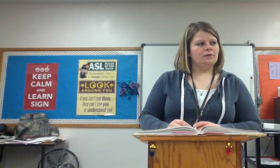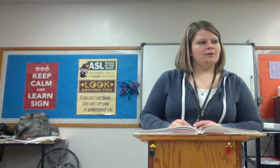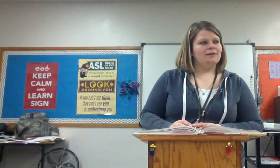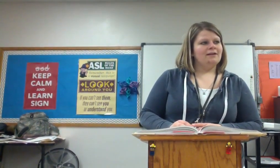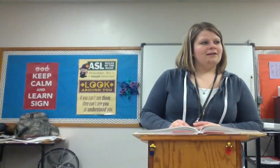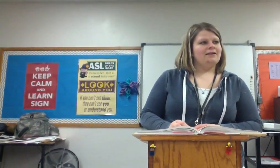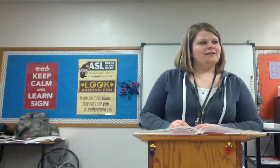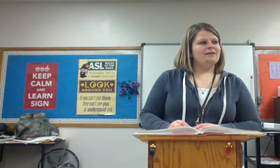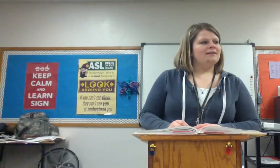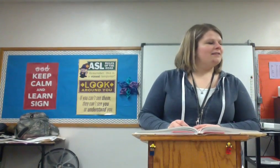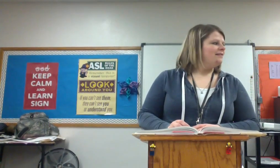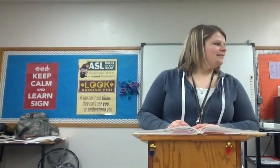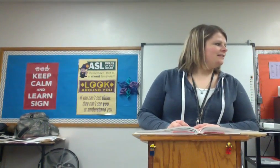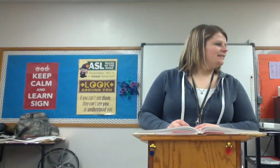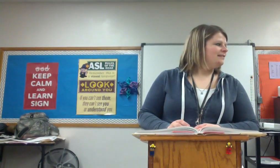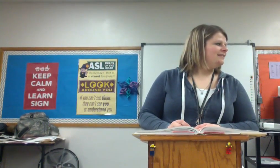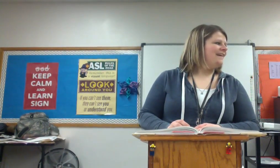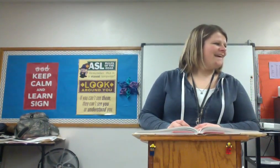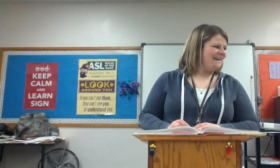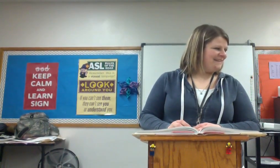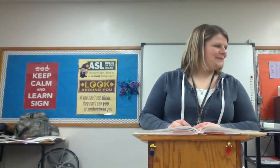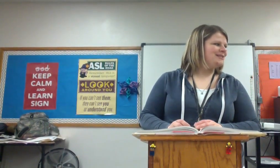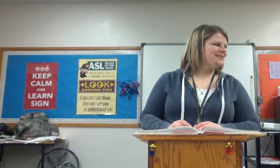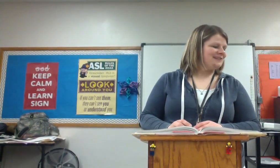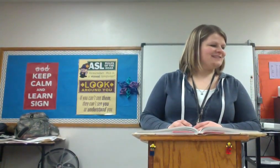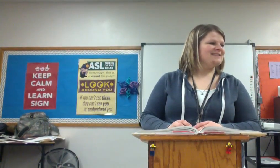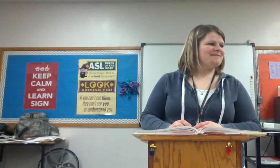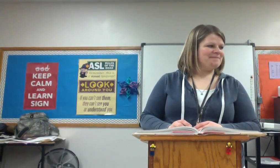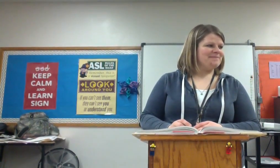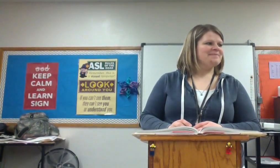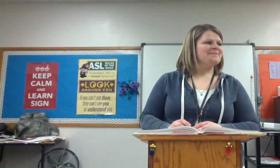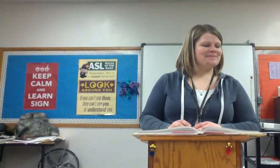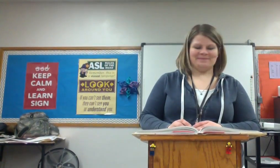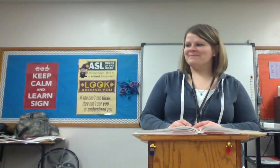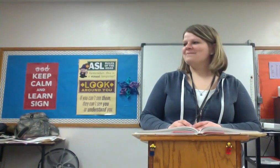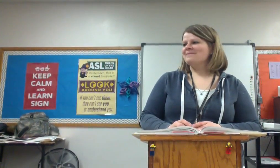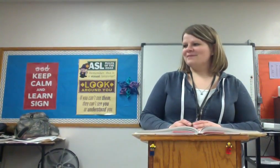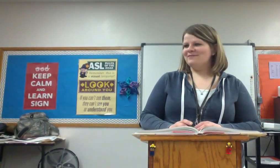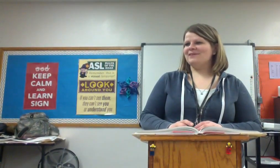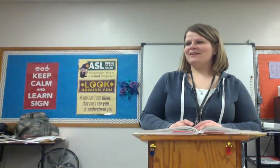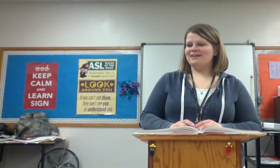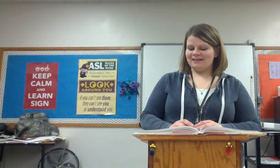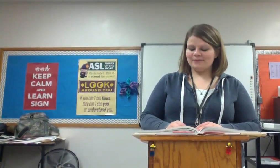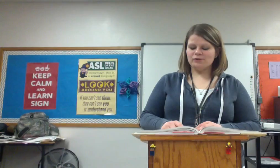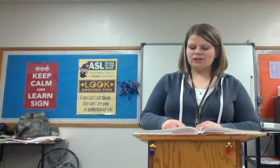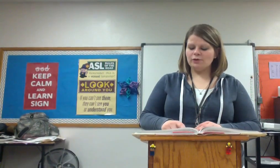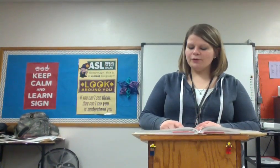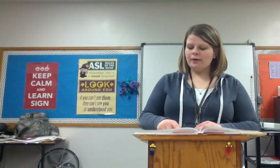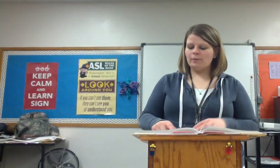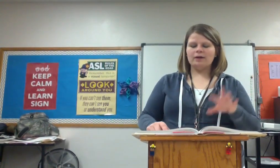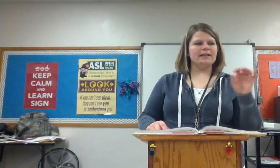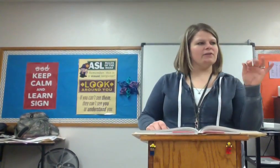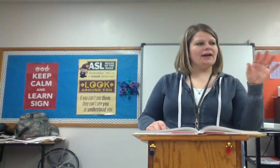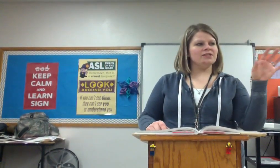trainer? Would that be mischievous? Uh-huh, mischievous, yep. That's what I thought. Very good. Yep, so just go through them. I'll give you guys just a